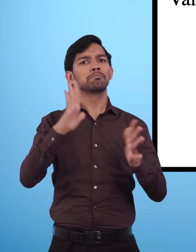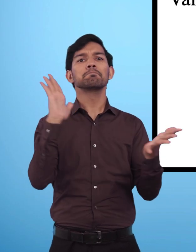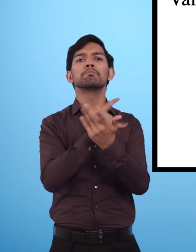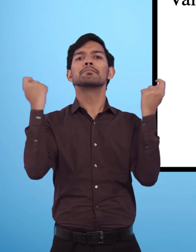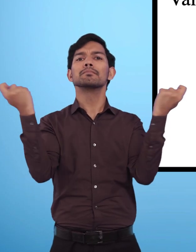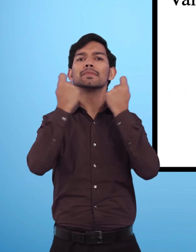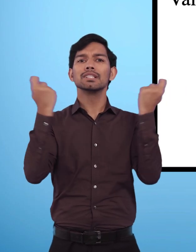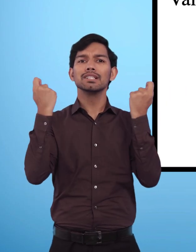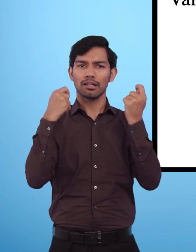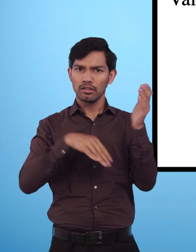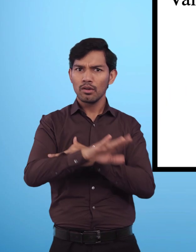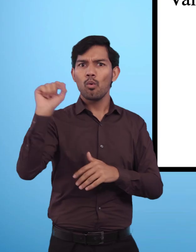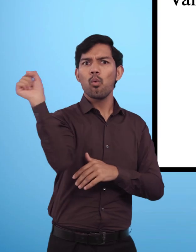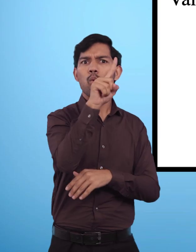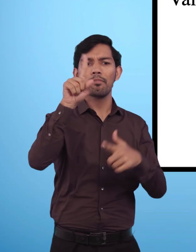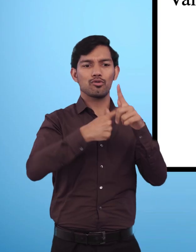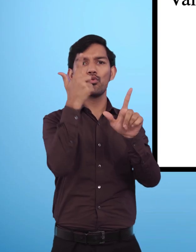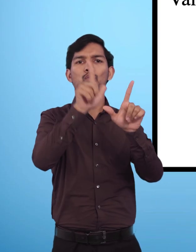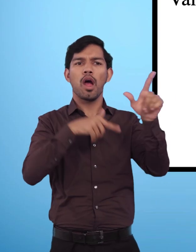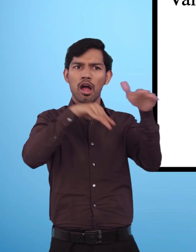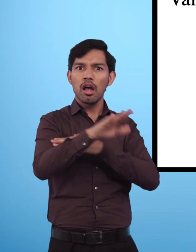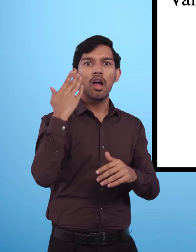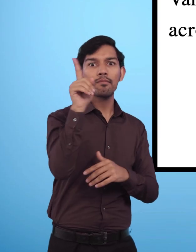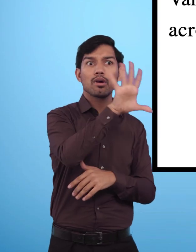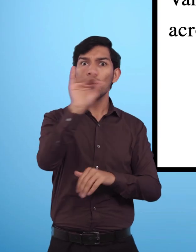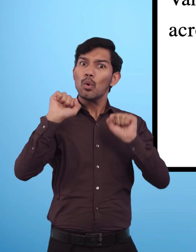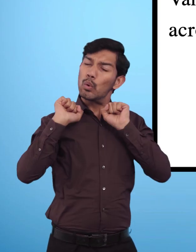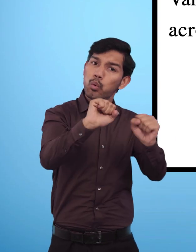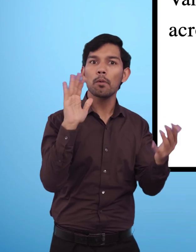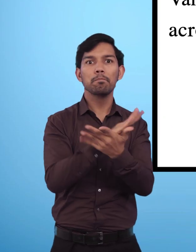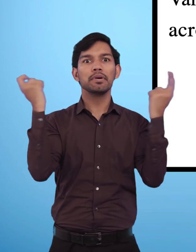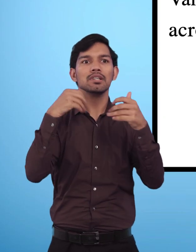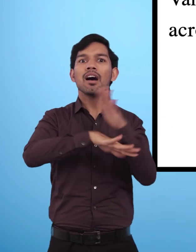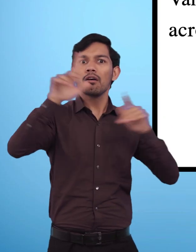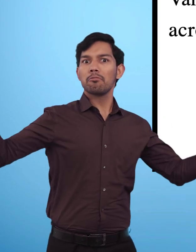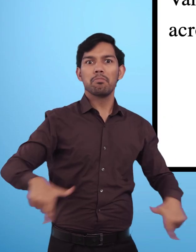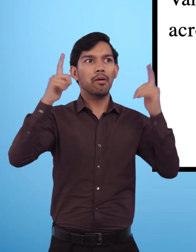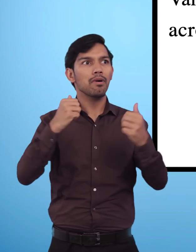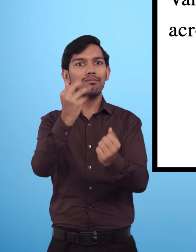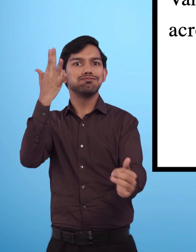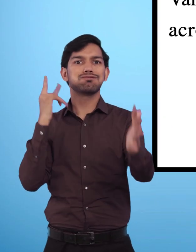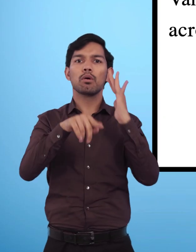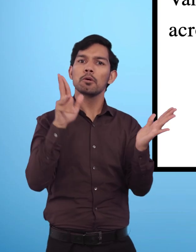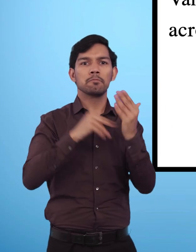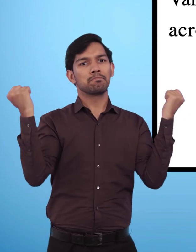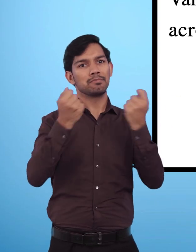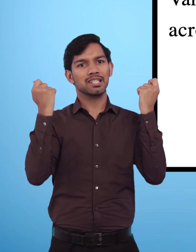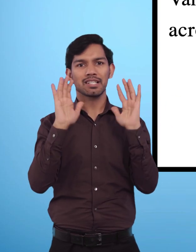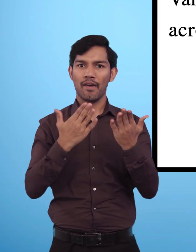Van Mahotsav is a week-long event celebrated across the country during the month of July.